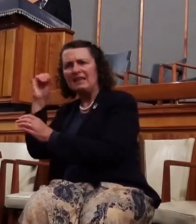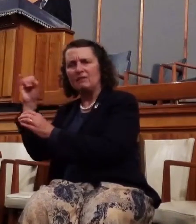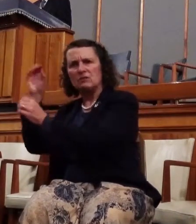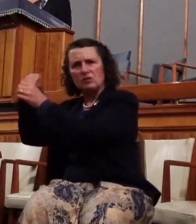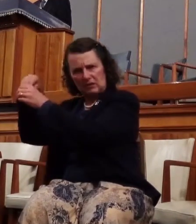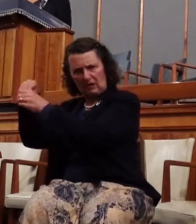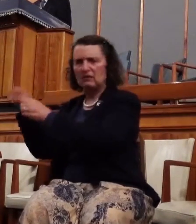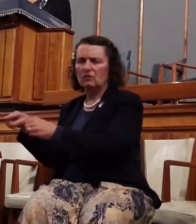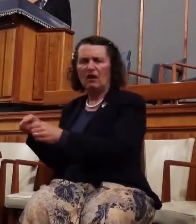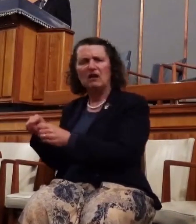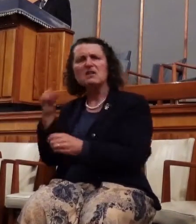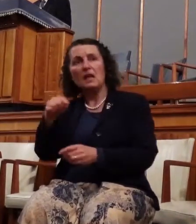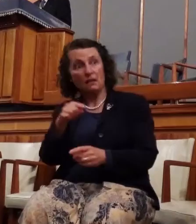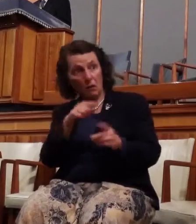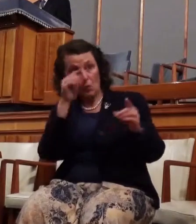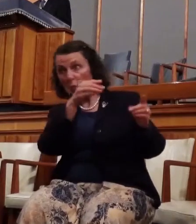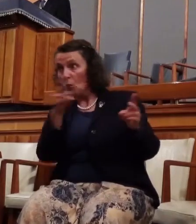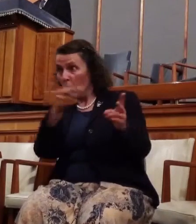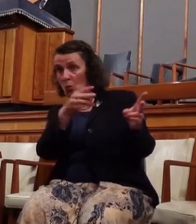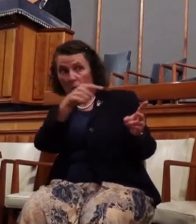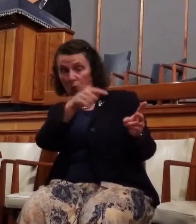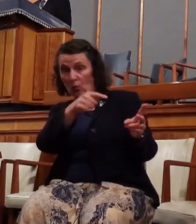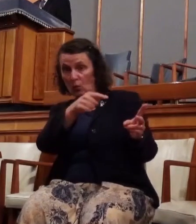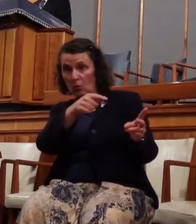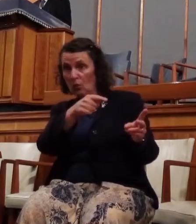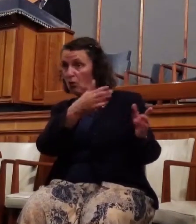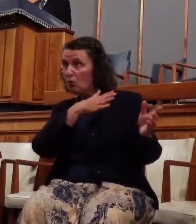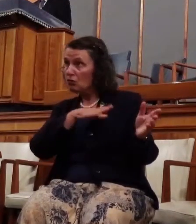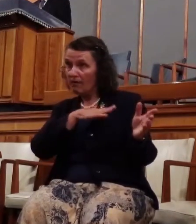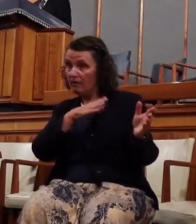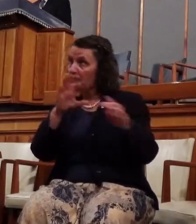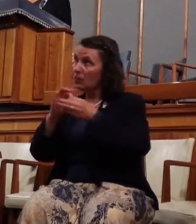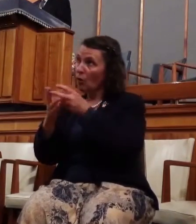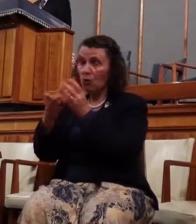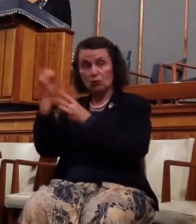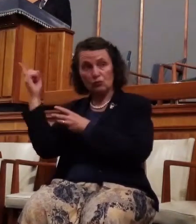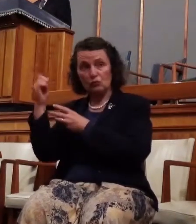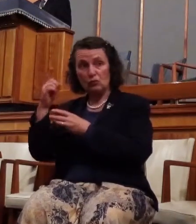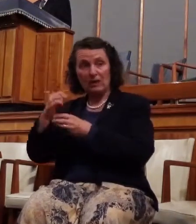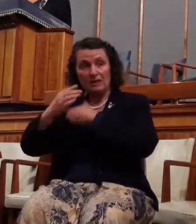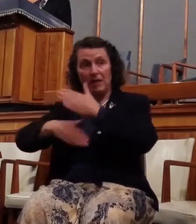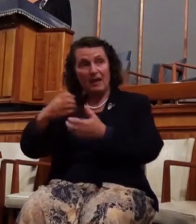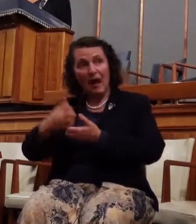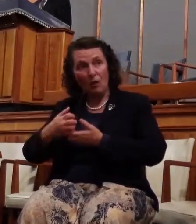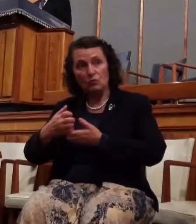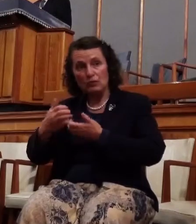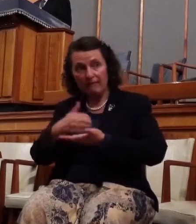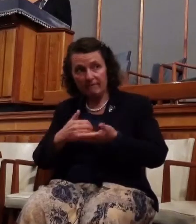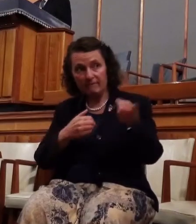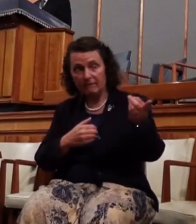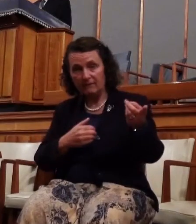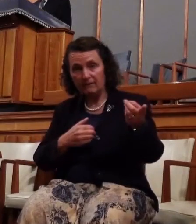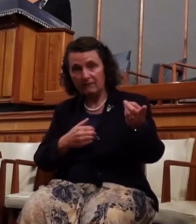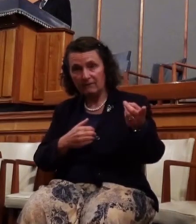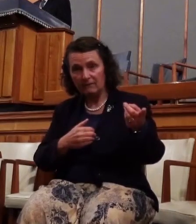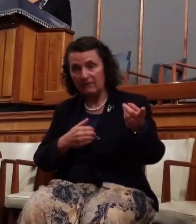unto us the way of salvation. And did she many days, but Paul, being